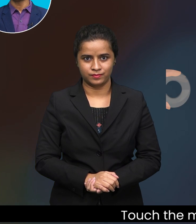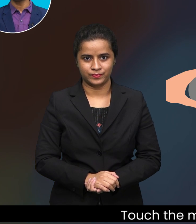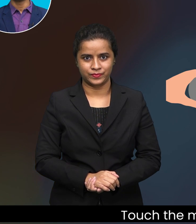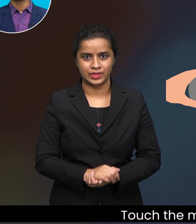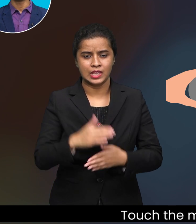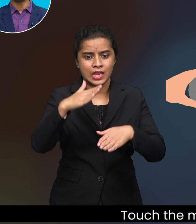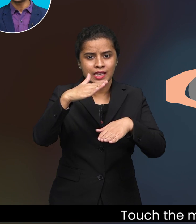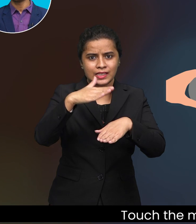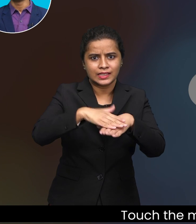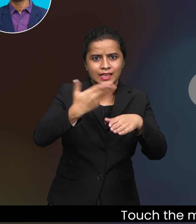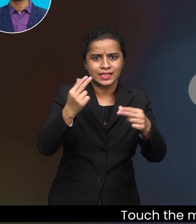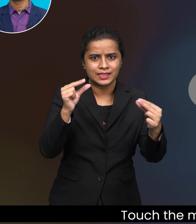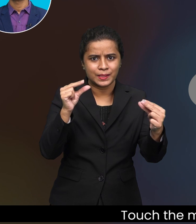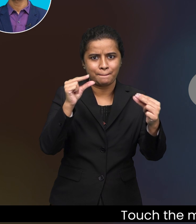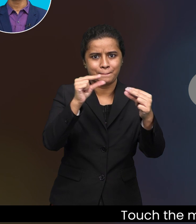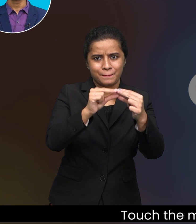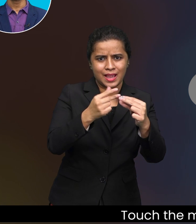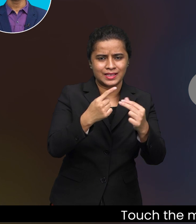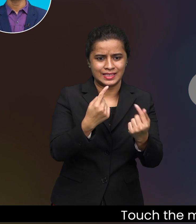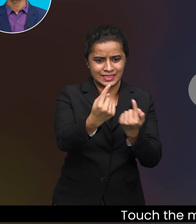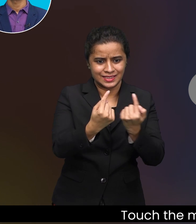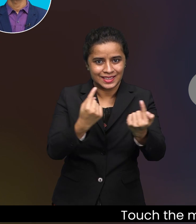Touch the magnet to each item.